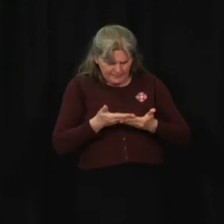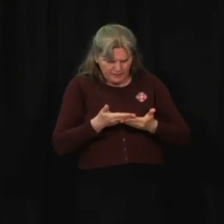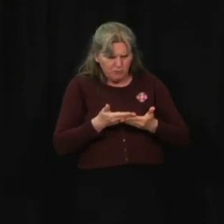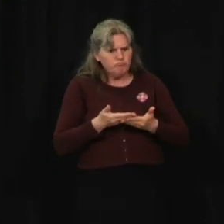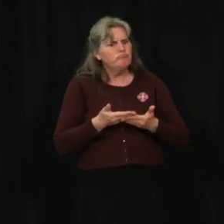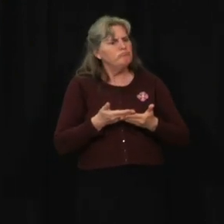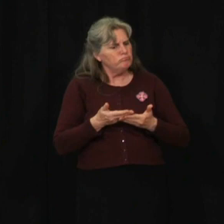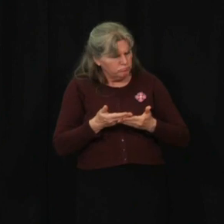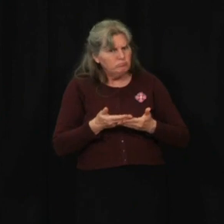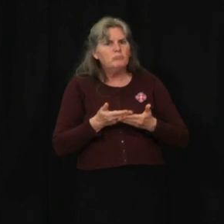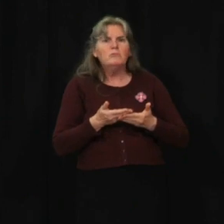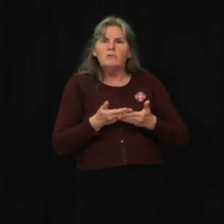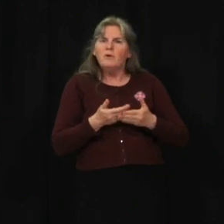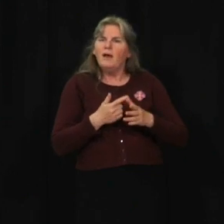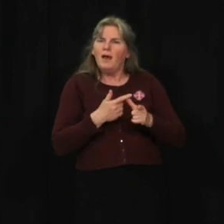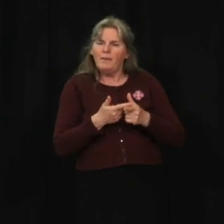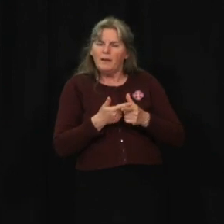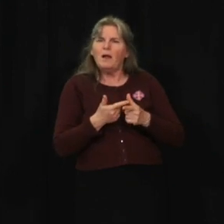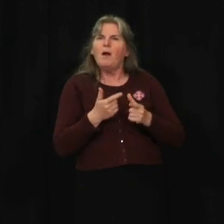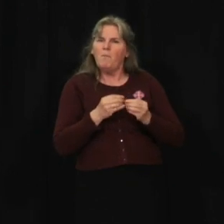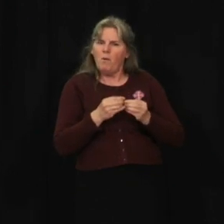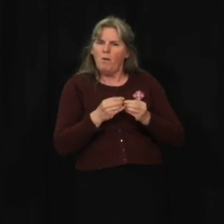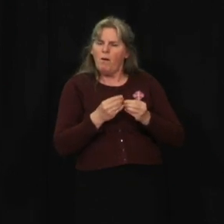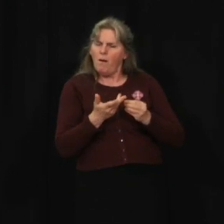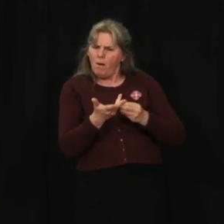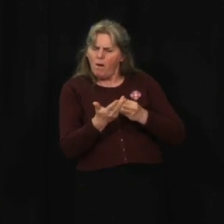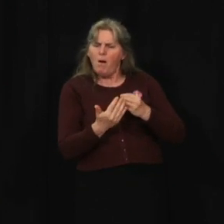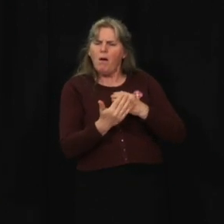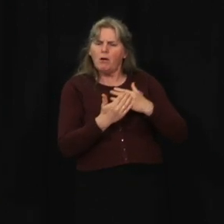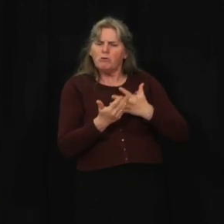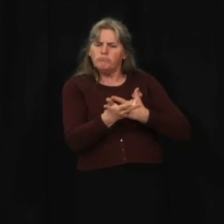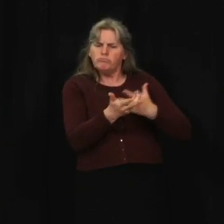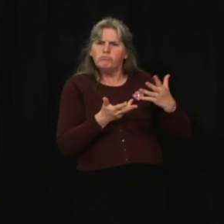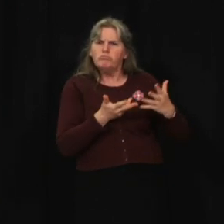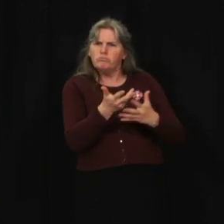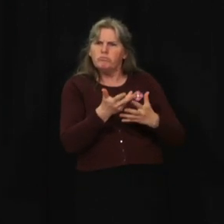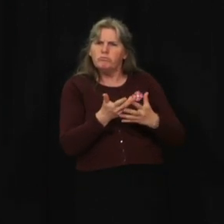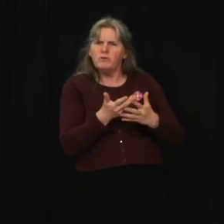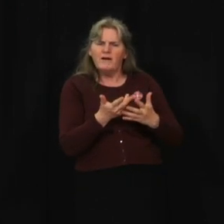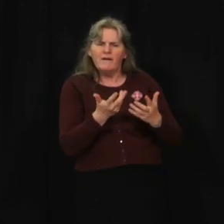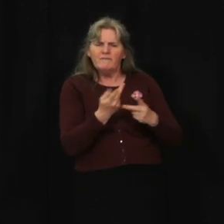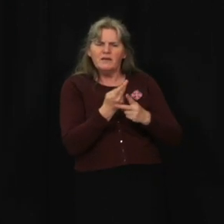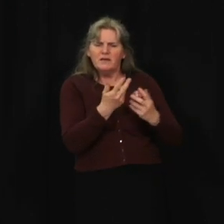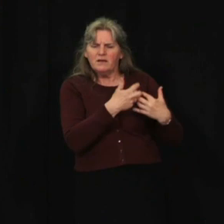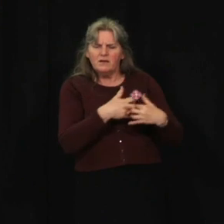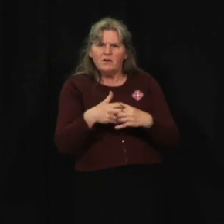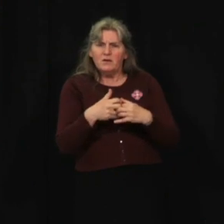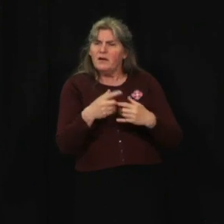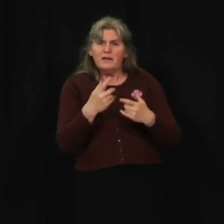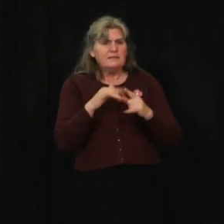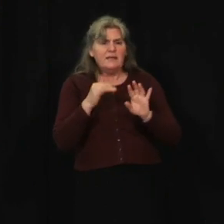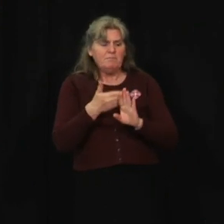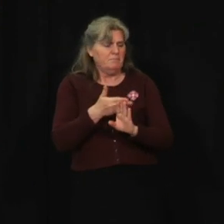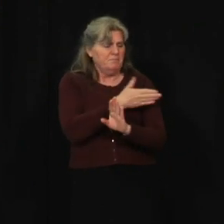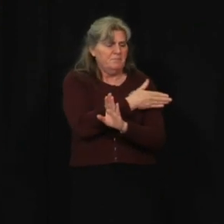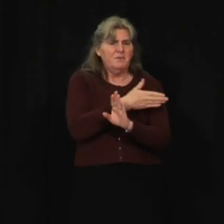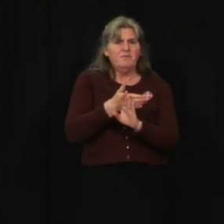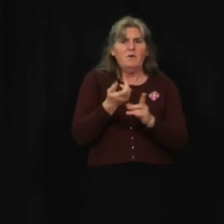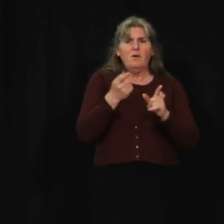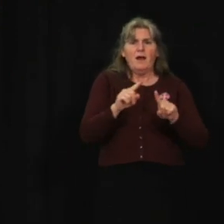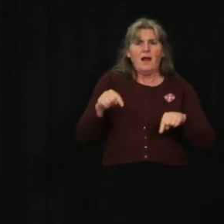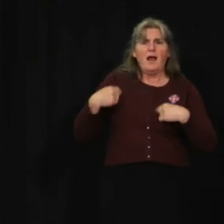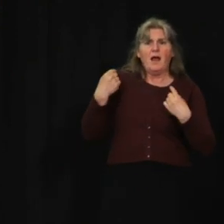confident, then we're in a kind of a consolidation phase. Just like we have been consolidating this previous phase of the